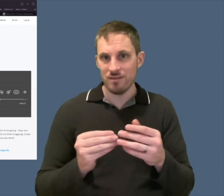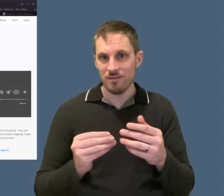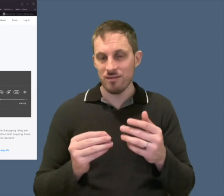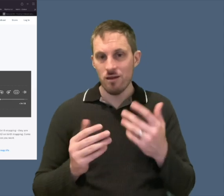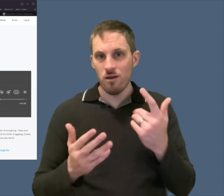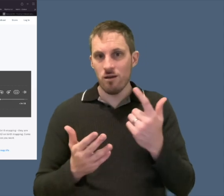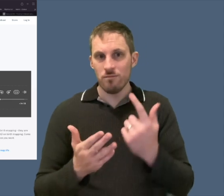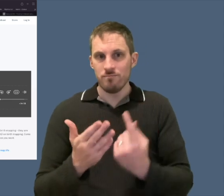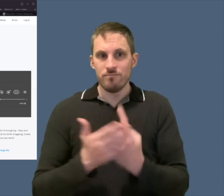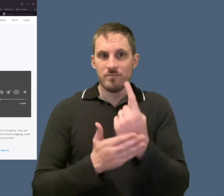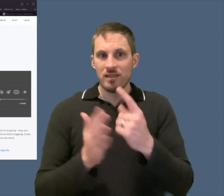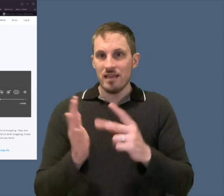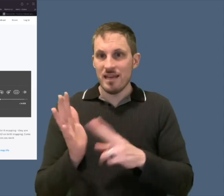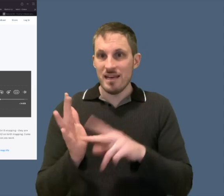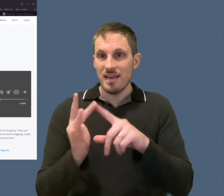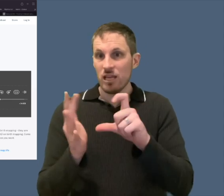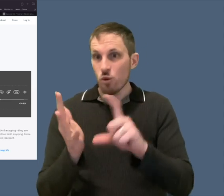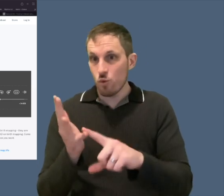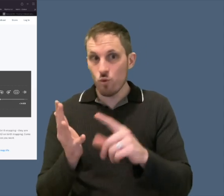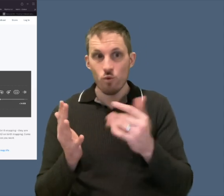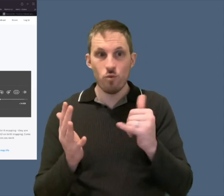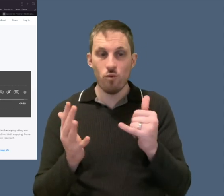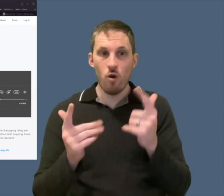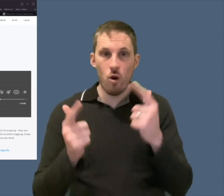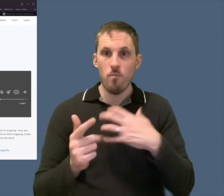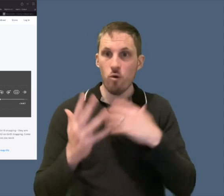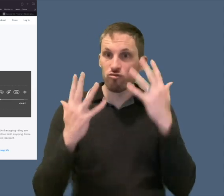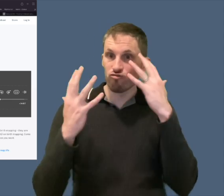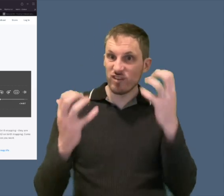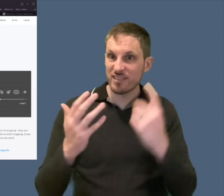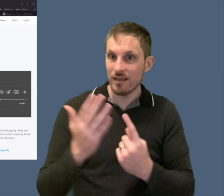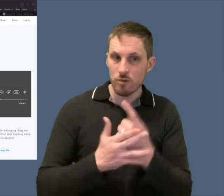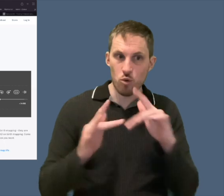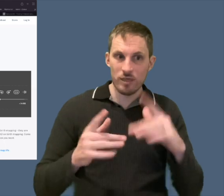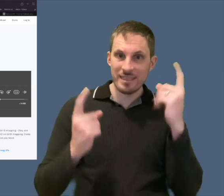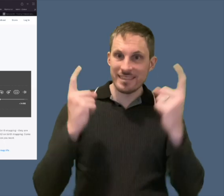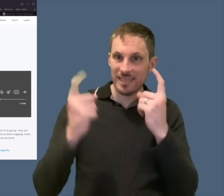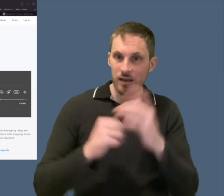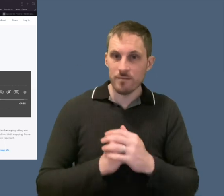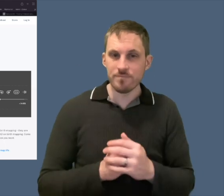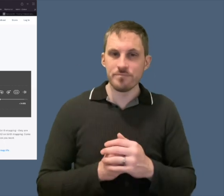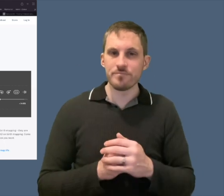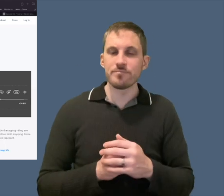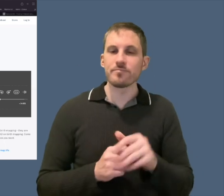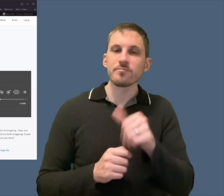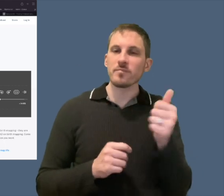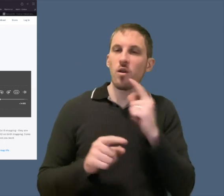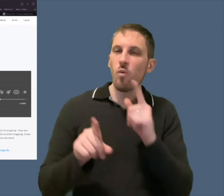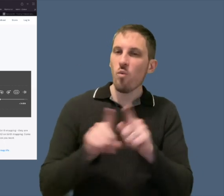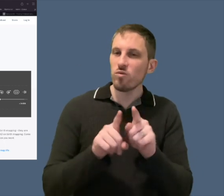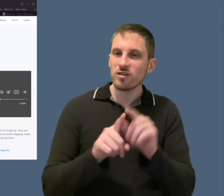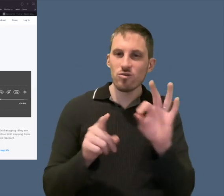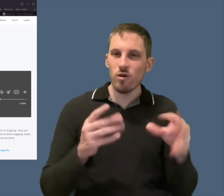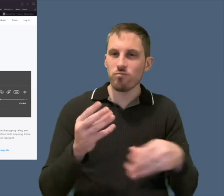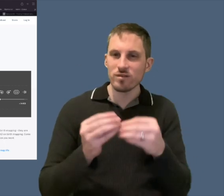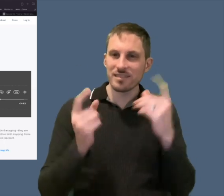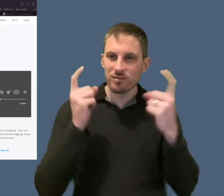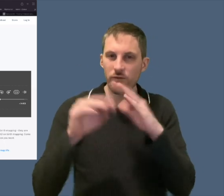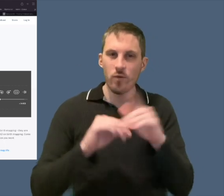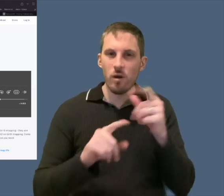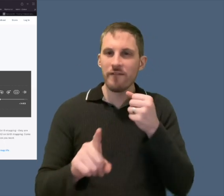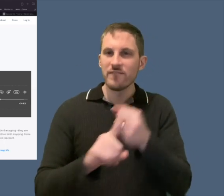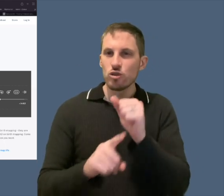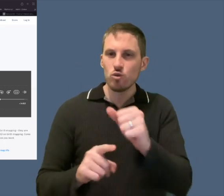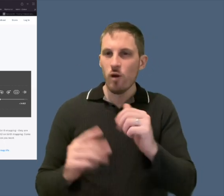more stresses that haven't been considered. It also doesn't bring into consideration that things that affect your labour and